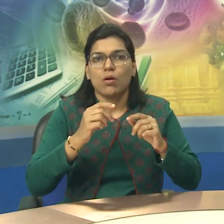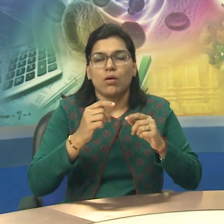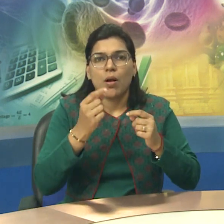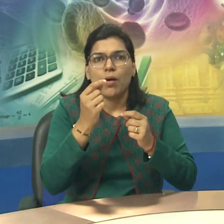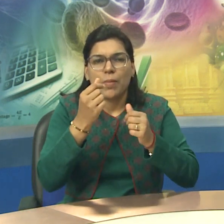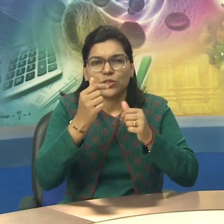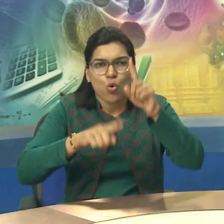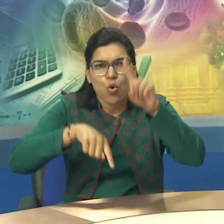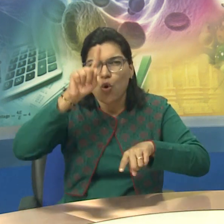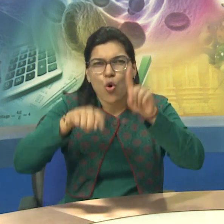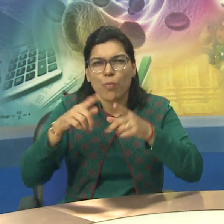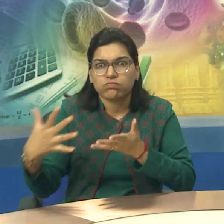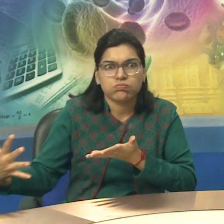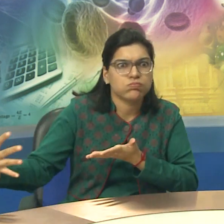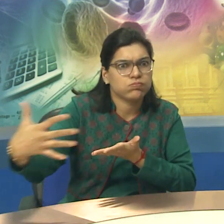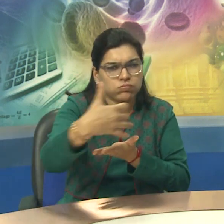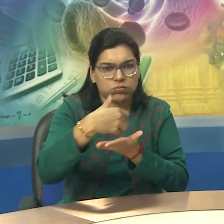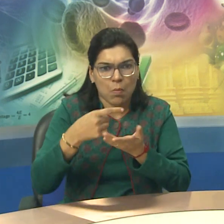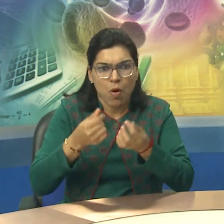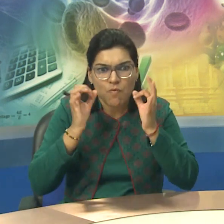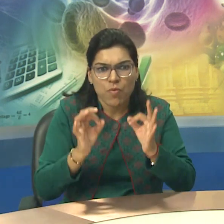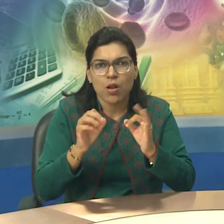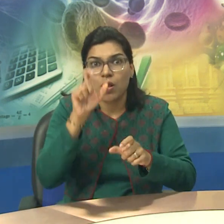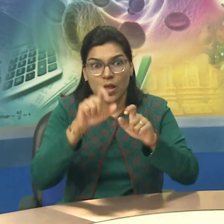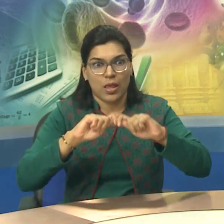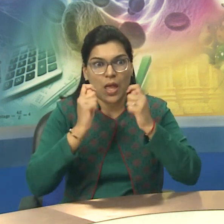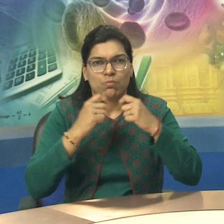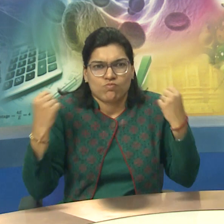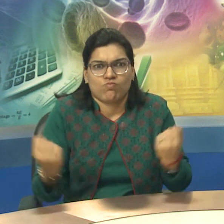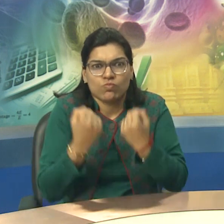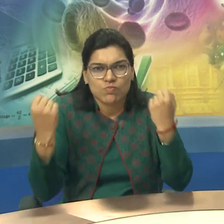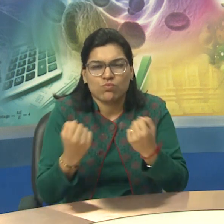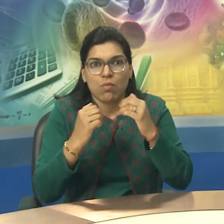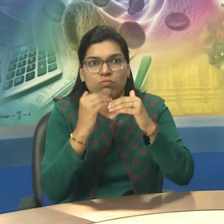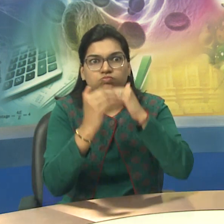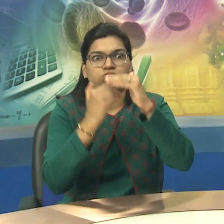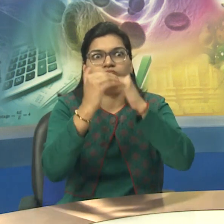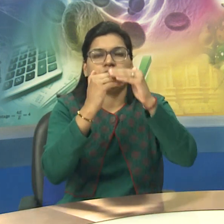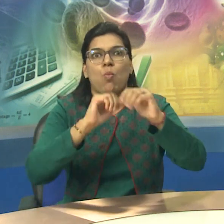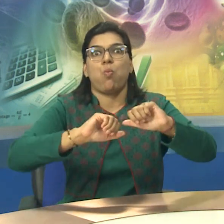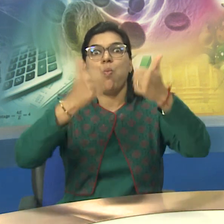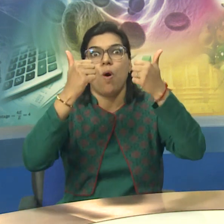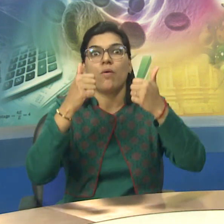how you work efficiently and you will get rewarded by